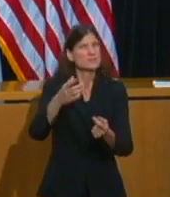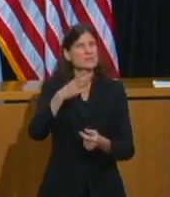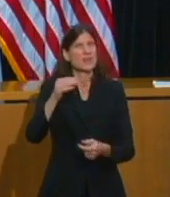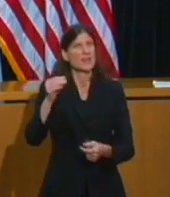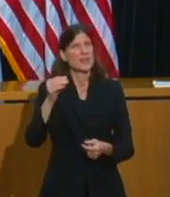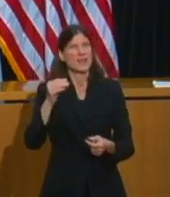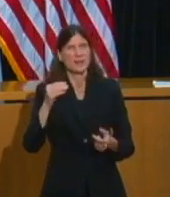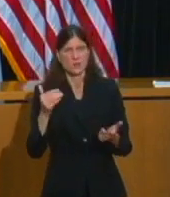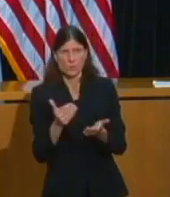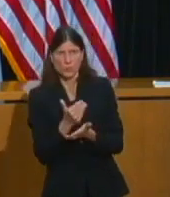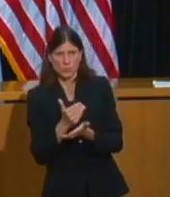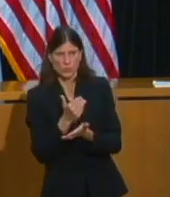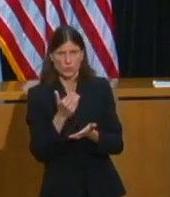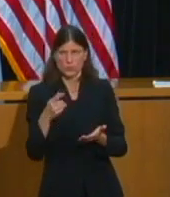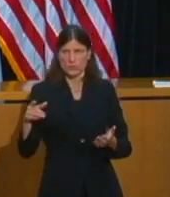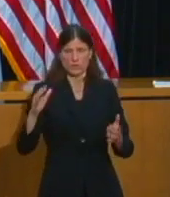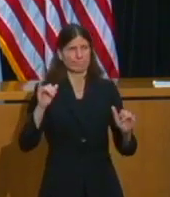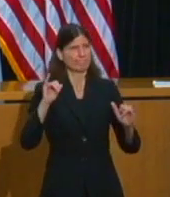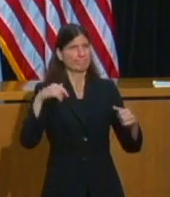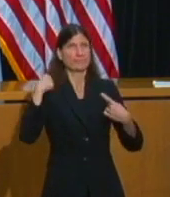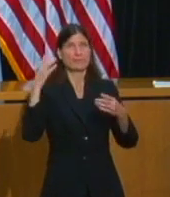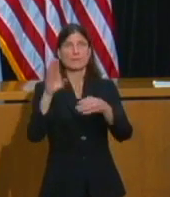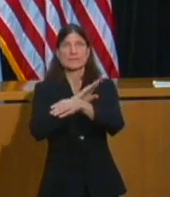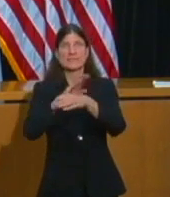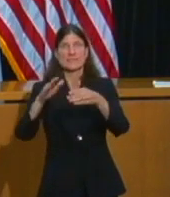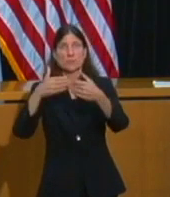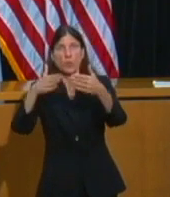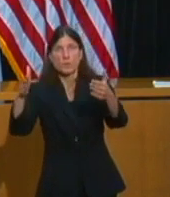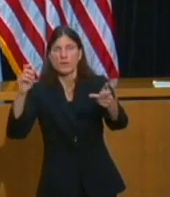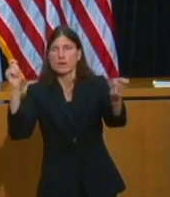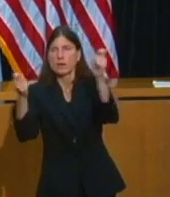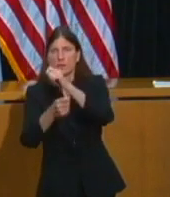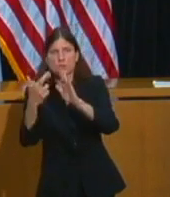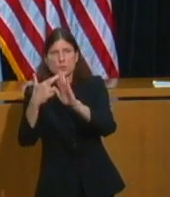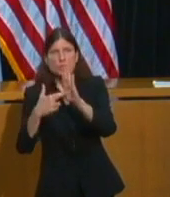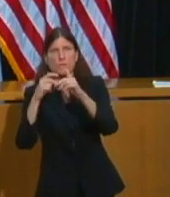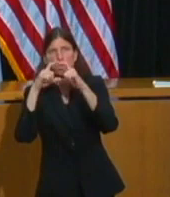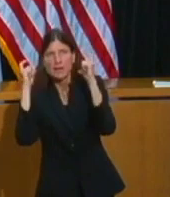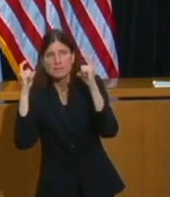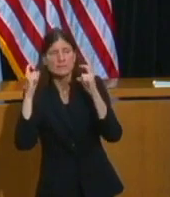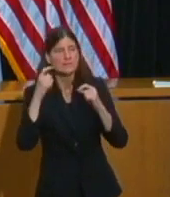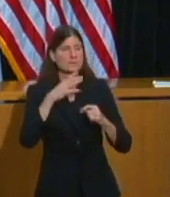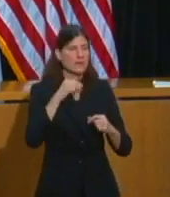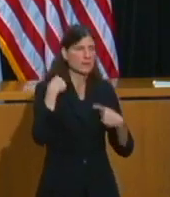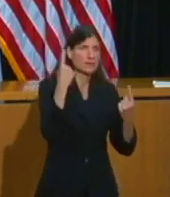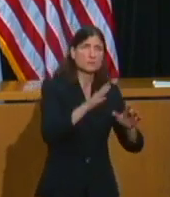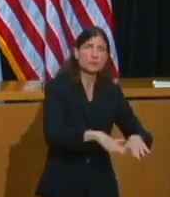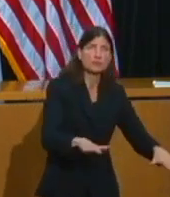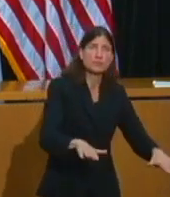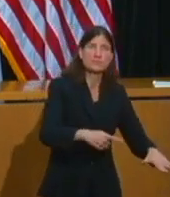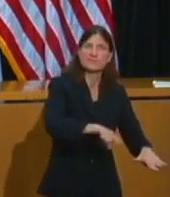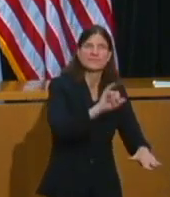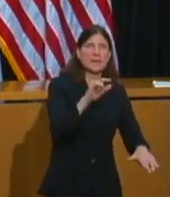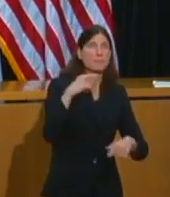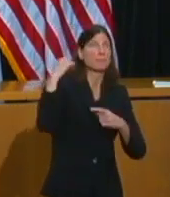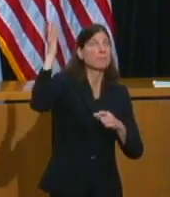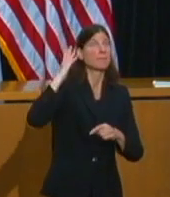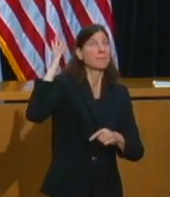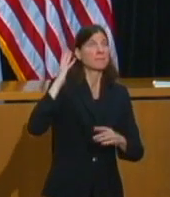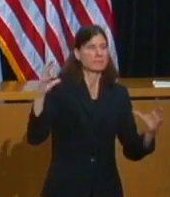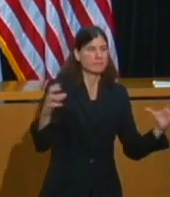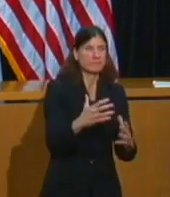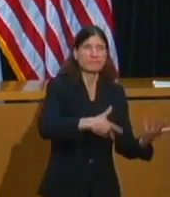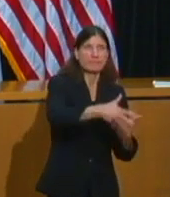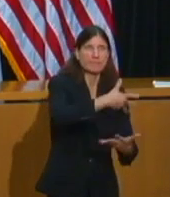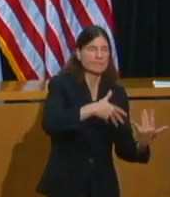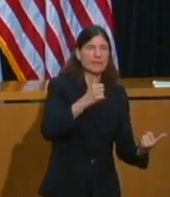field. Through biweekly town halls we've held with thousands of stakeholders, we continue to build the answers to questions that